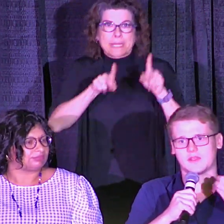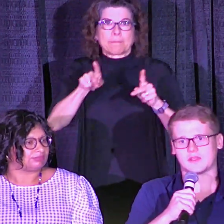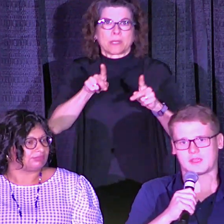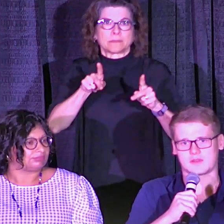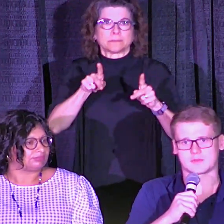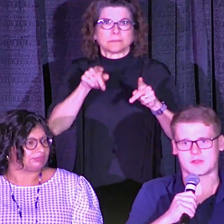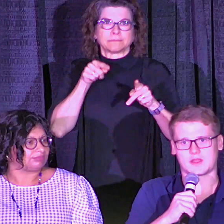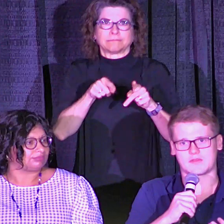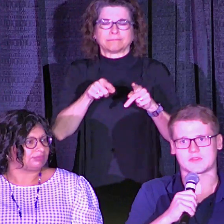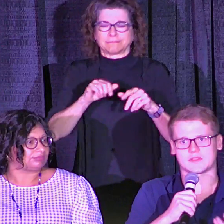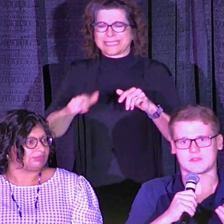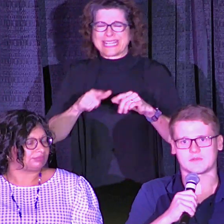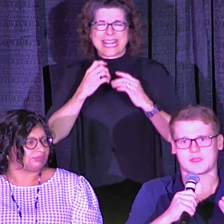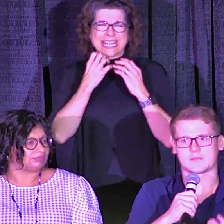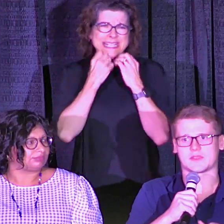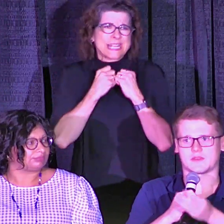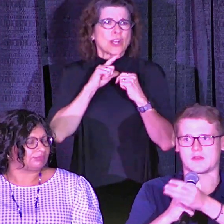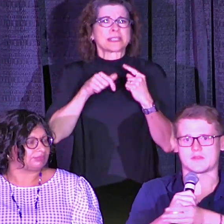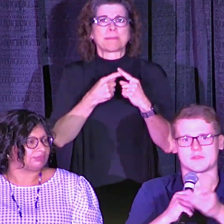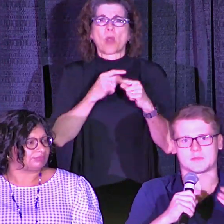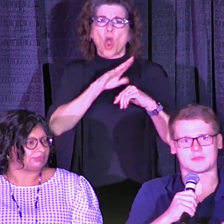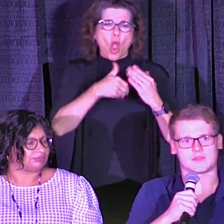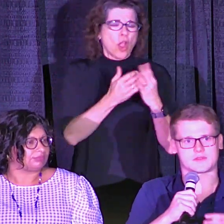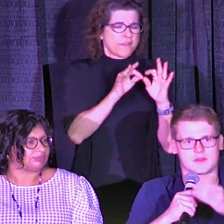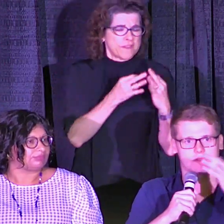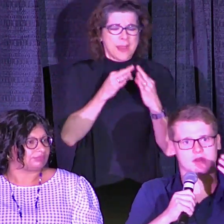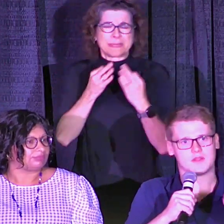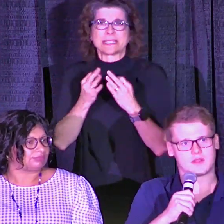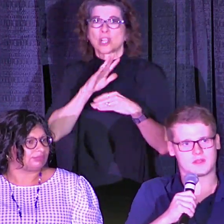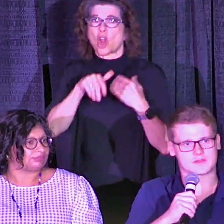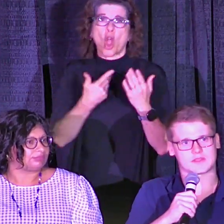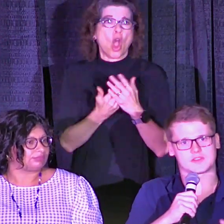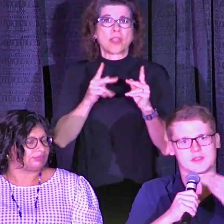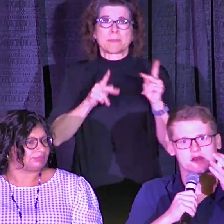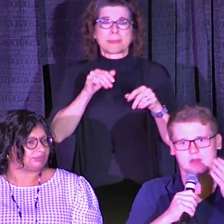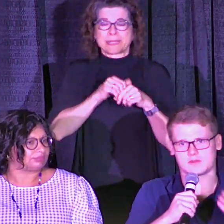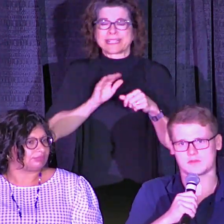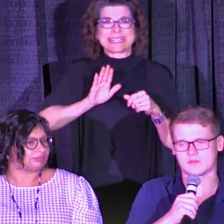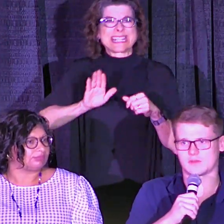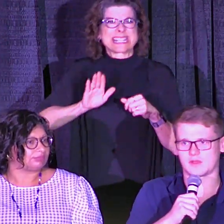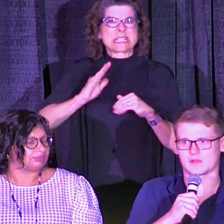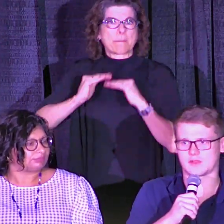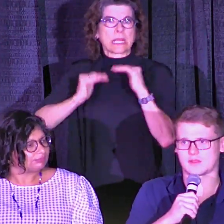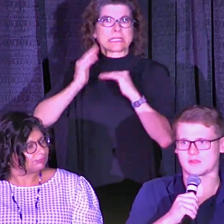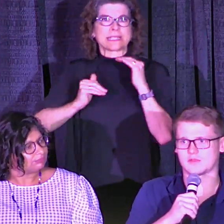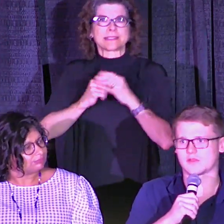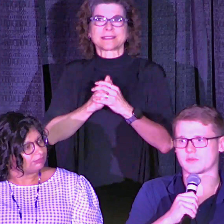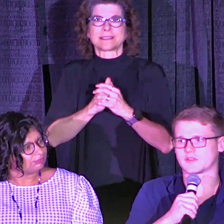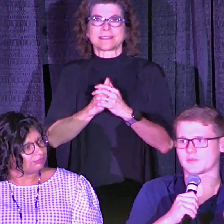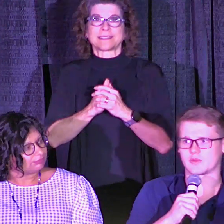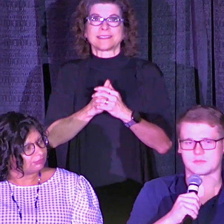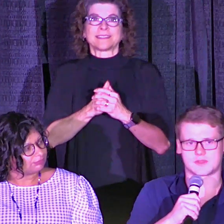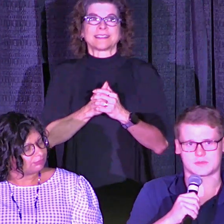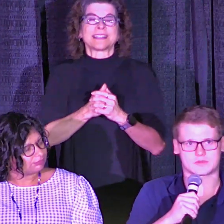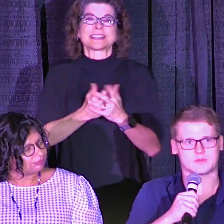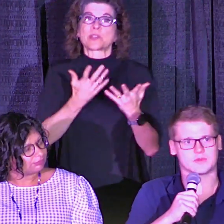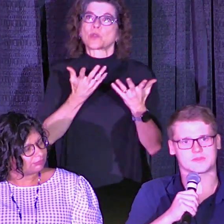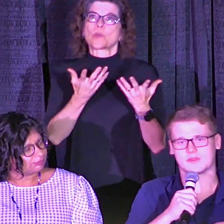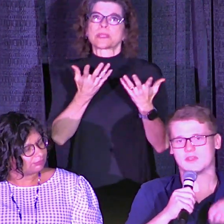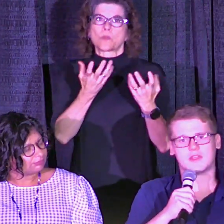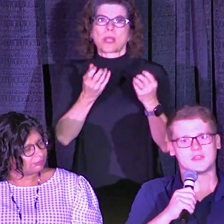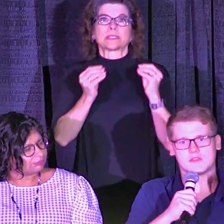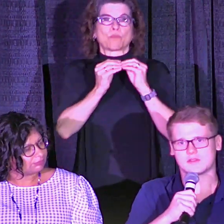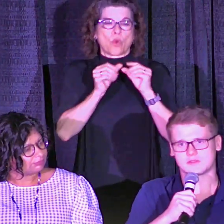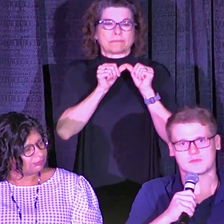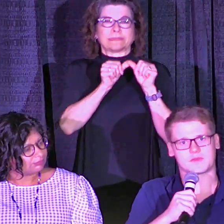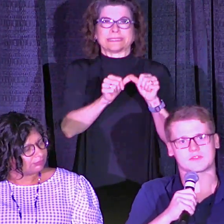and how he cares about every single family in all of his buildings that are on Section 8 or getting a unit through stable homes, stable schools.